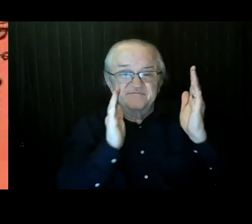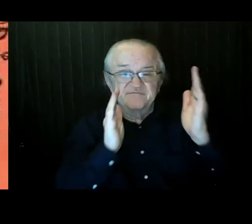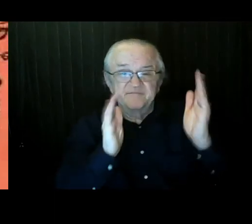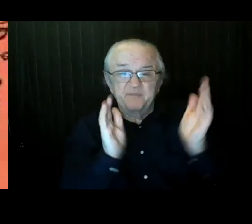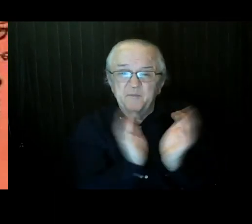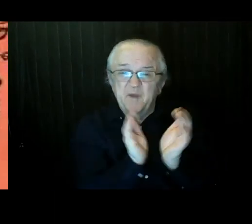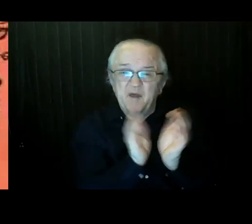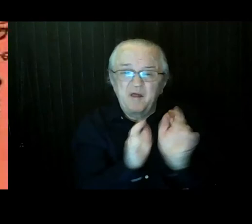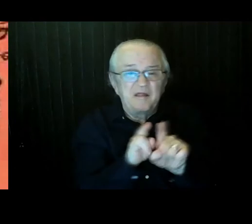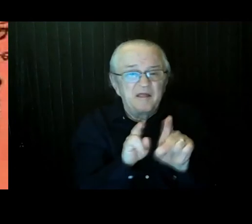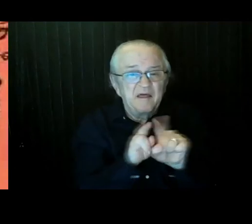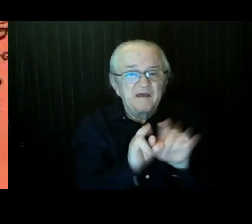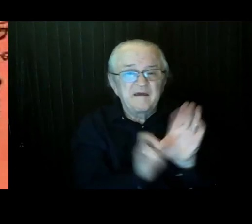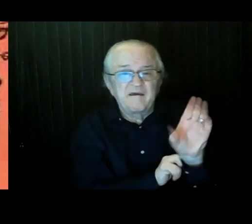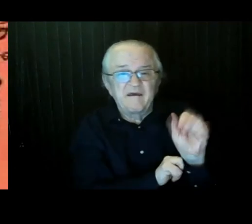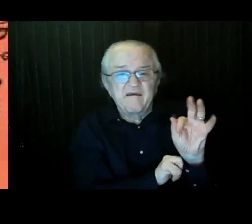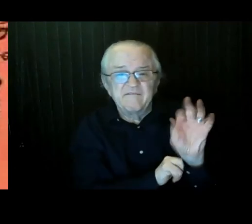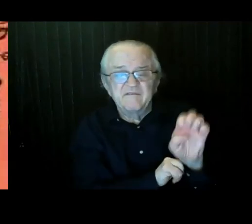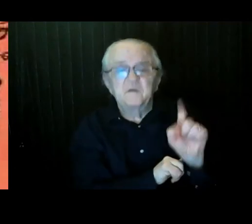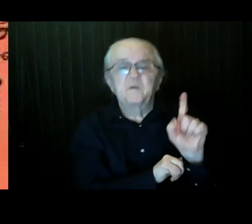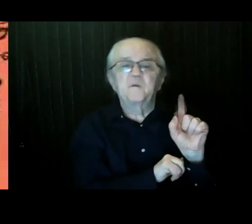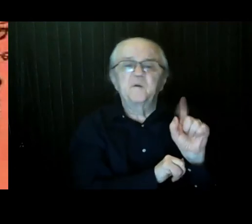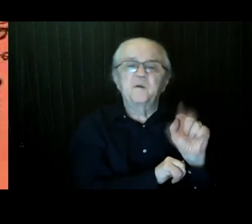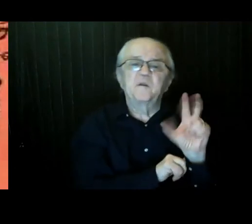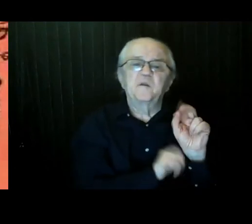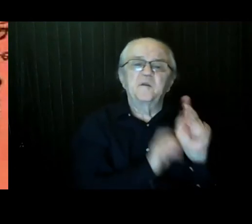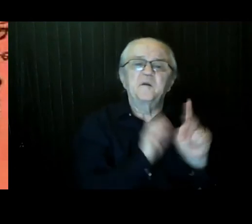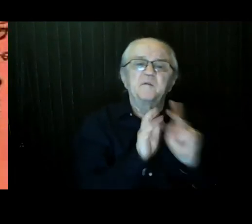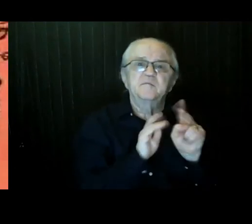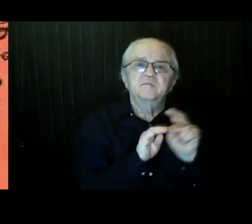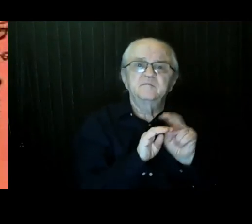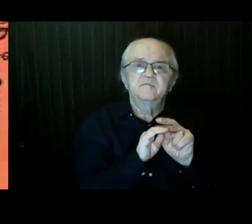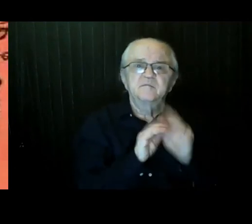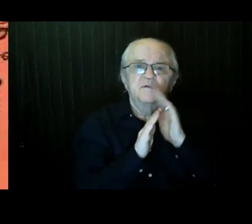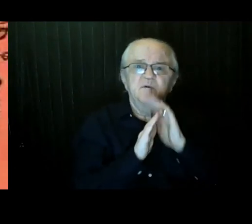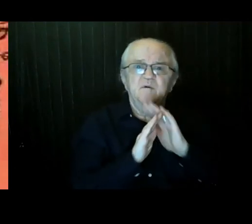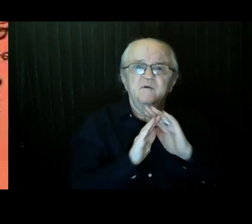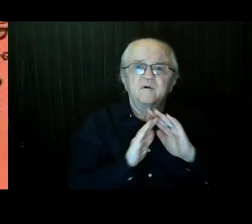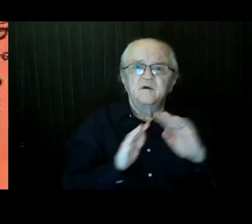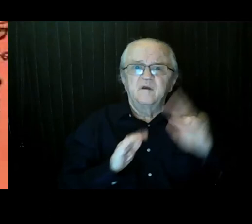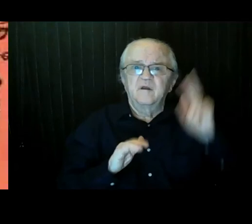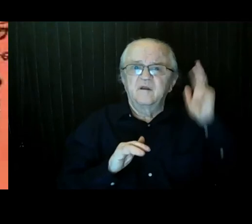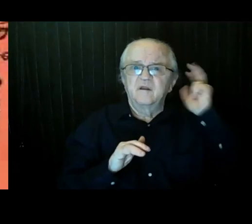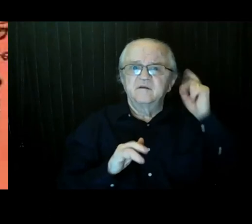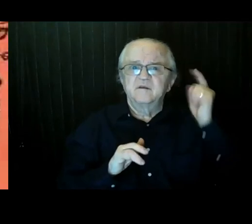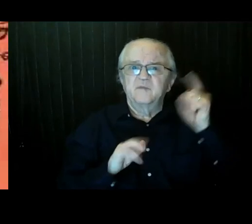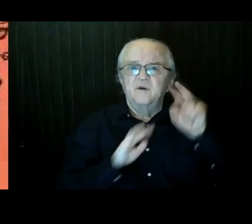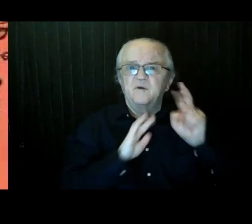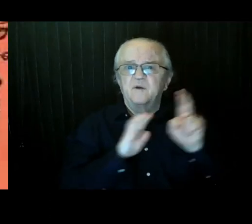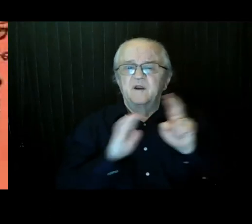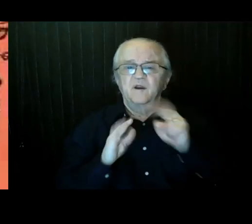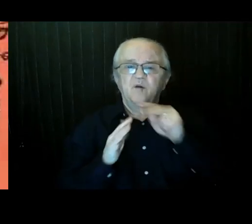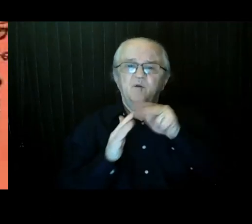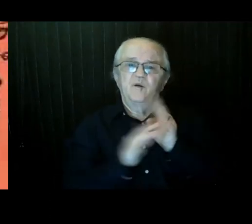There were about 20, 30 people sitting in chairs, very quiet, listening to someone who was about to read from his book of poetry, it looked